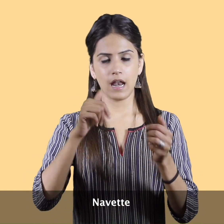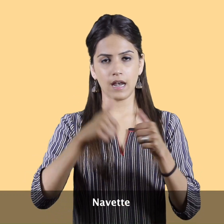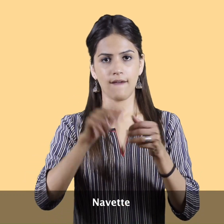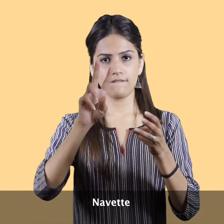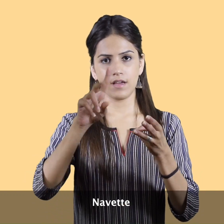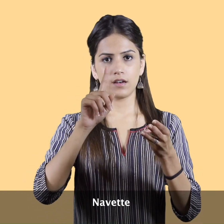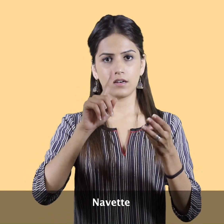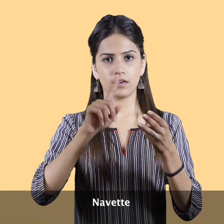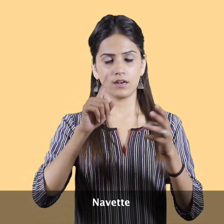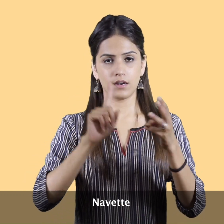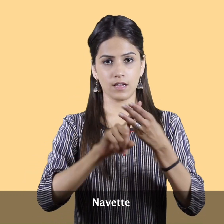navate,